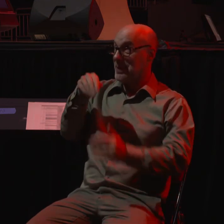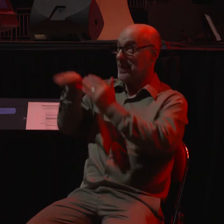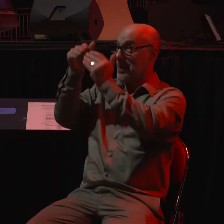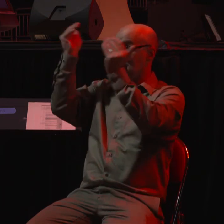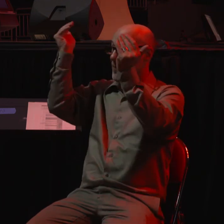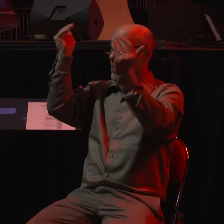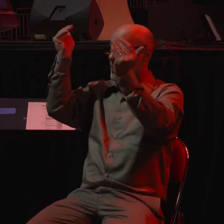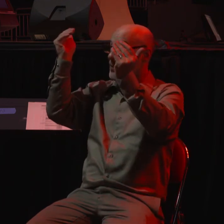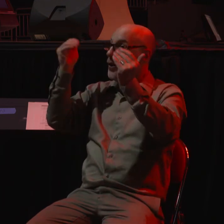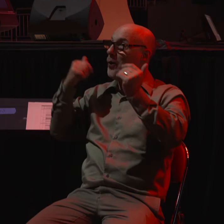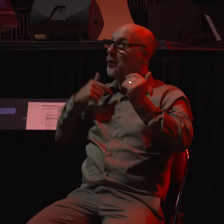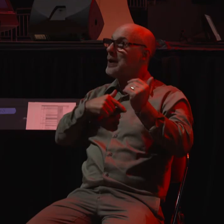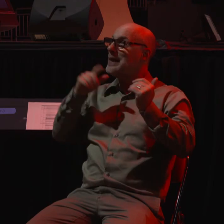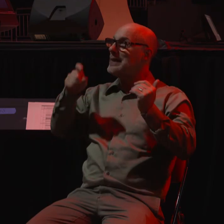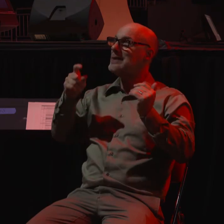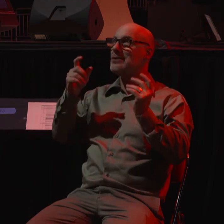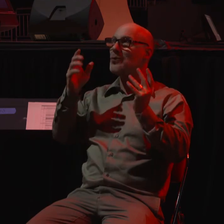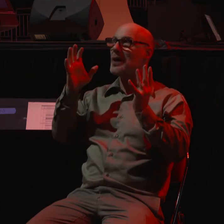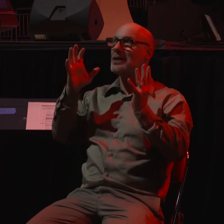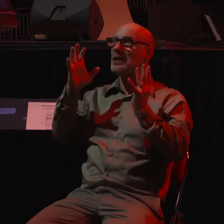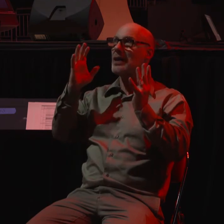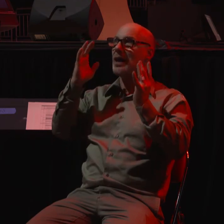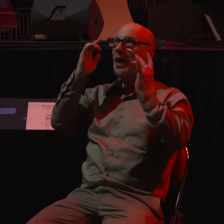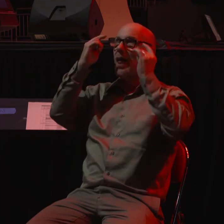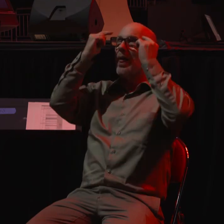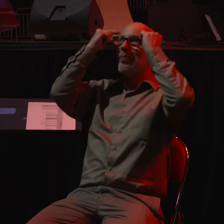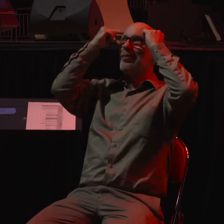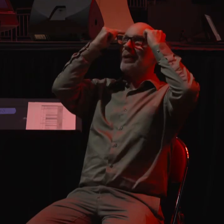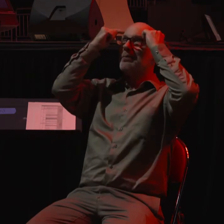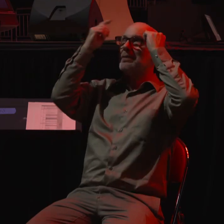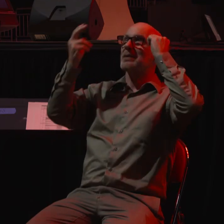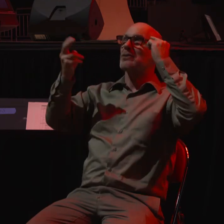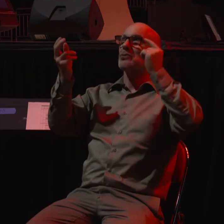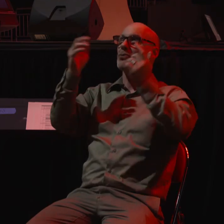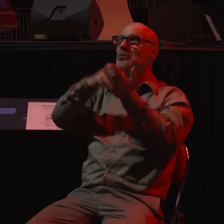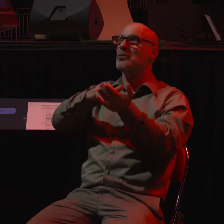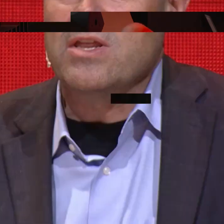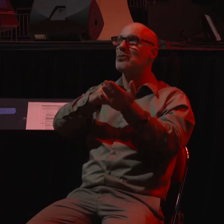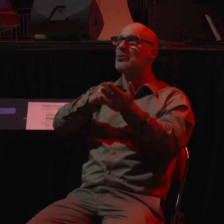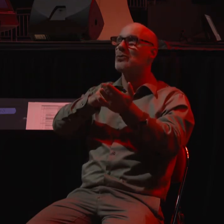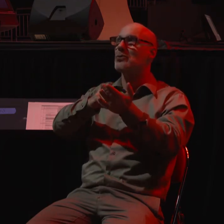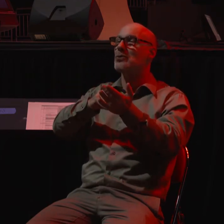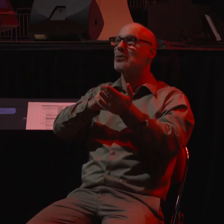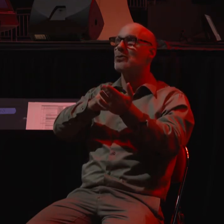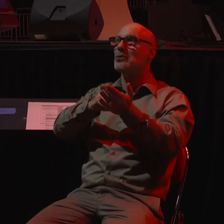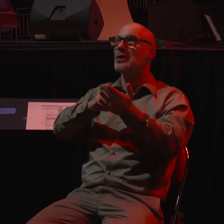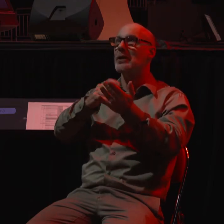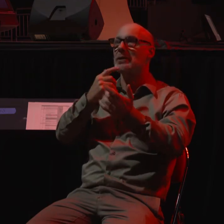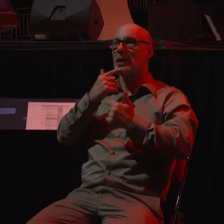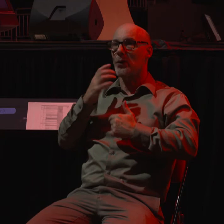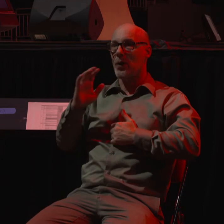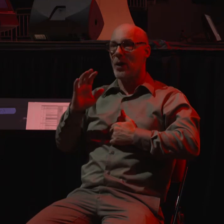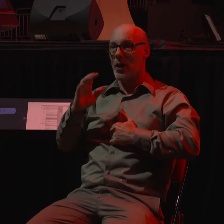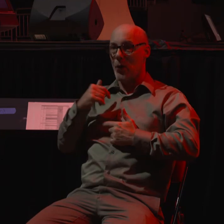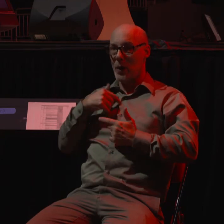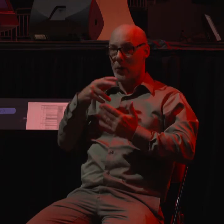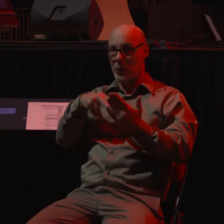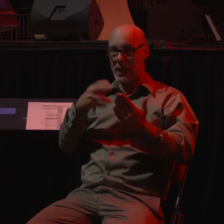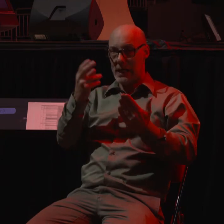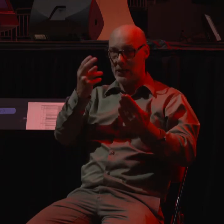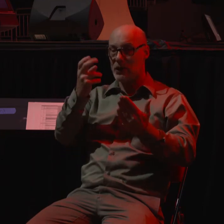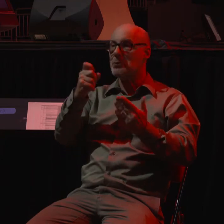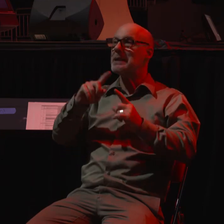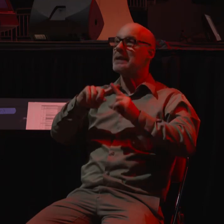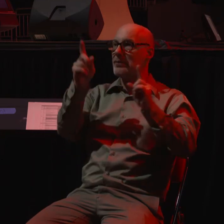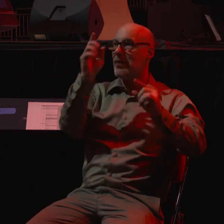Christians, we just need to rethink history and realize that as Christians, we should have a profoundly different way of reading